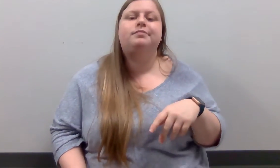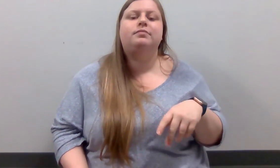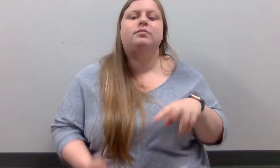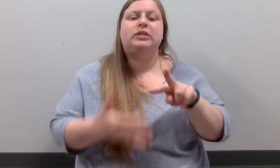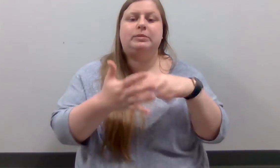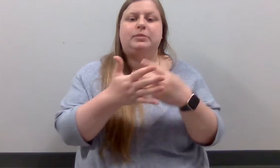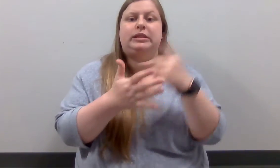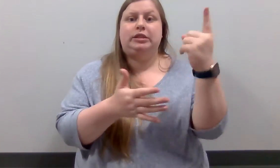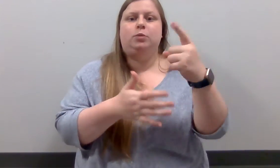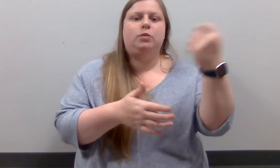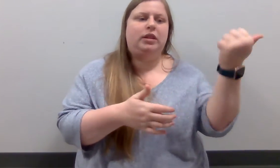else.